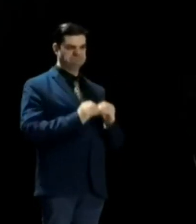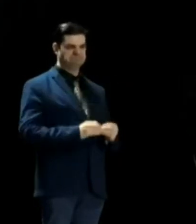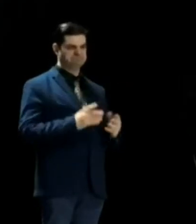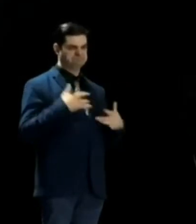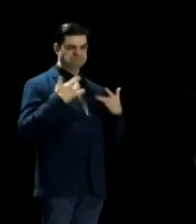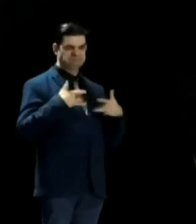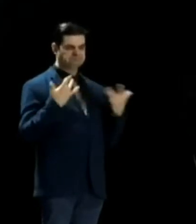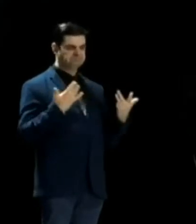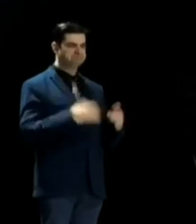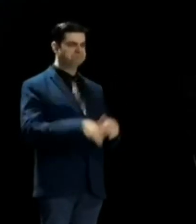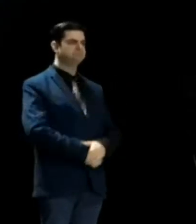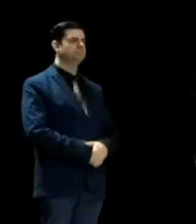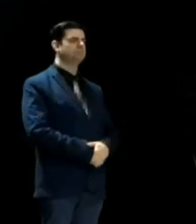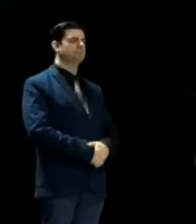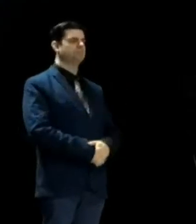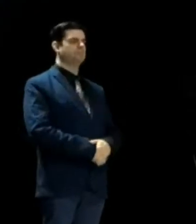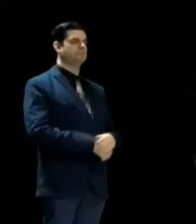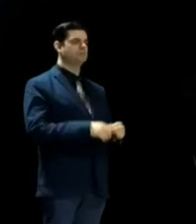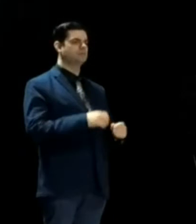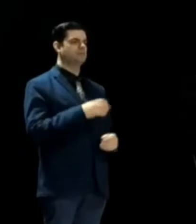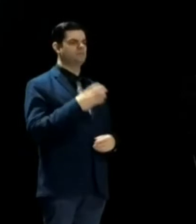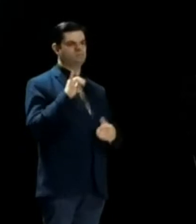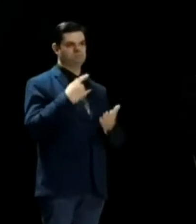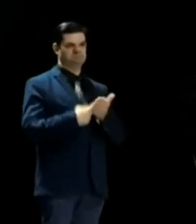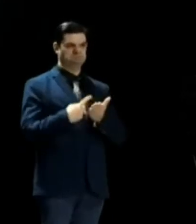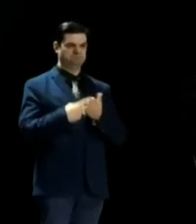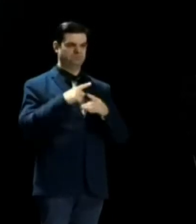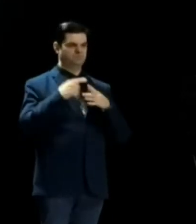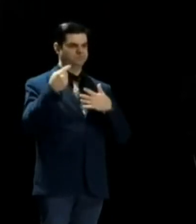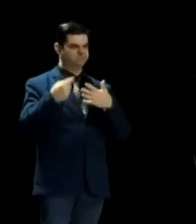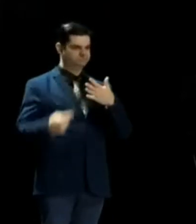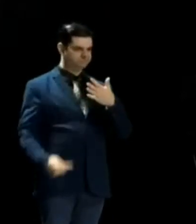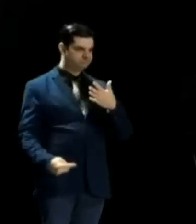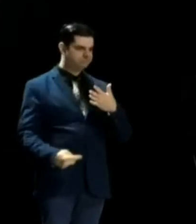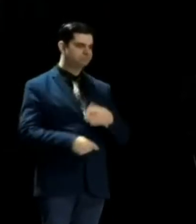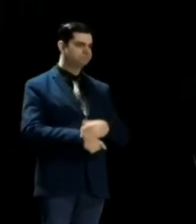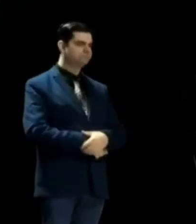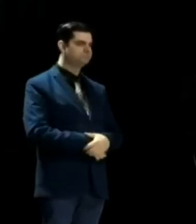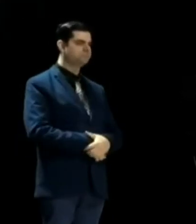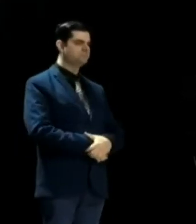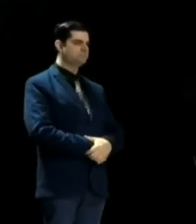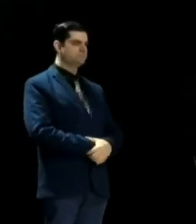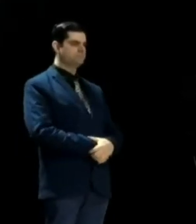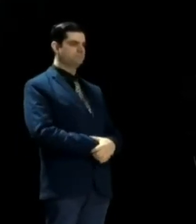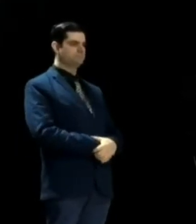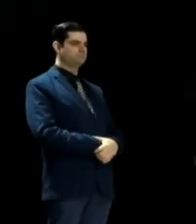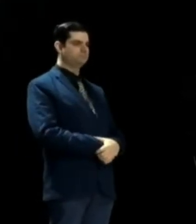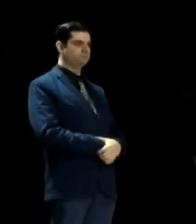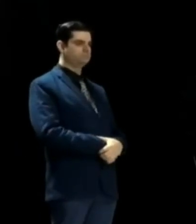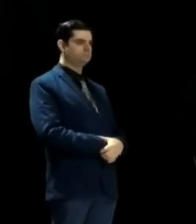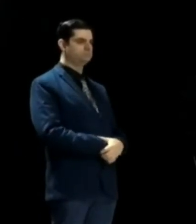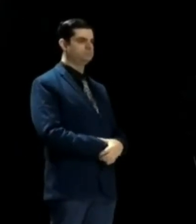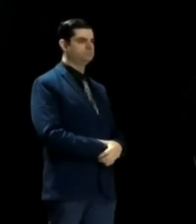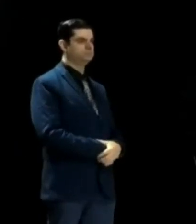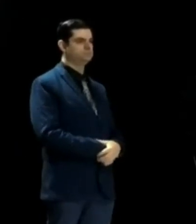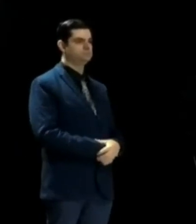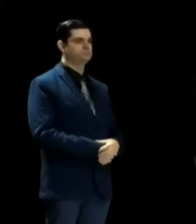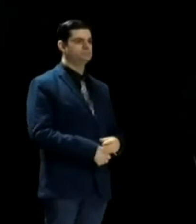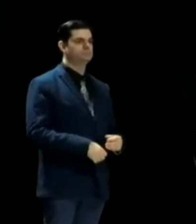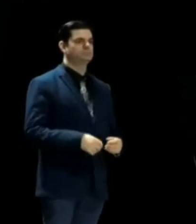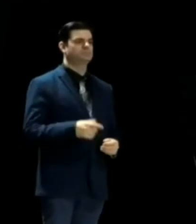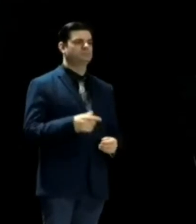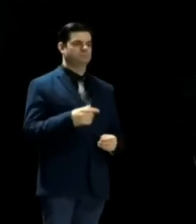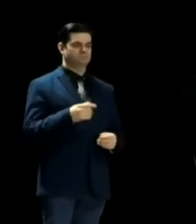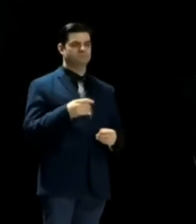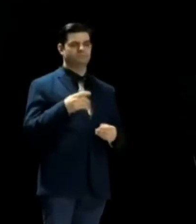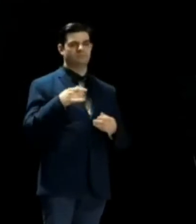points and address some issues that I know everybody wants to talk about. Then we'll take some questions. So we